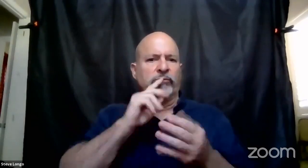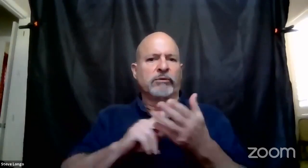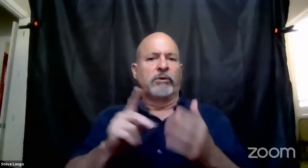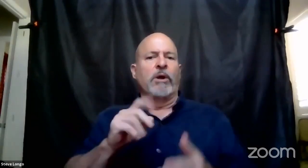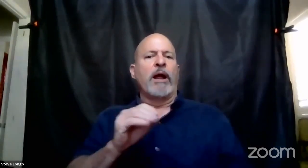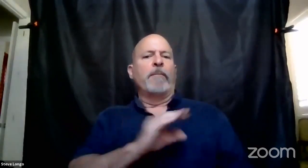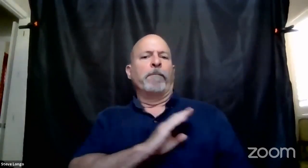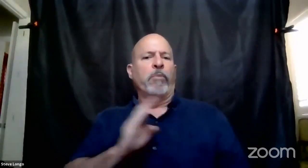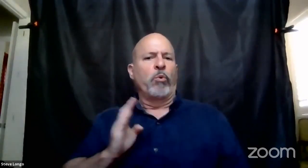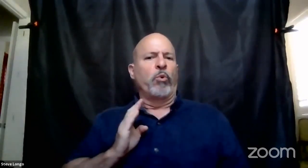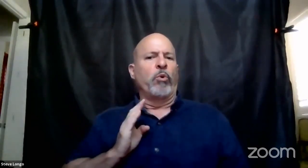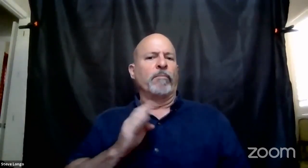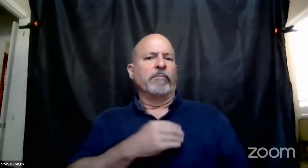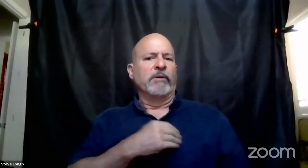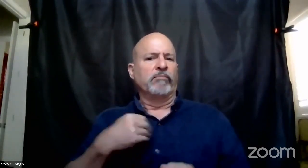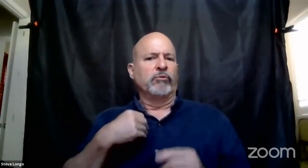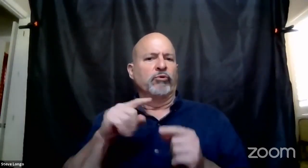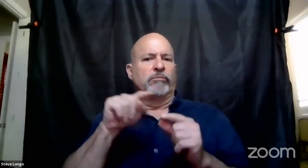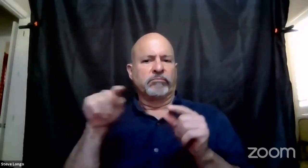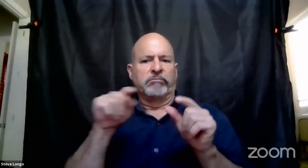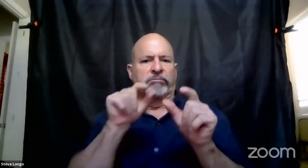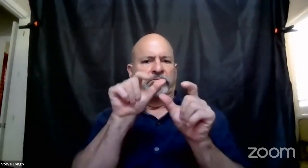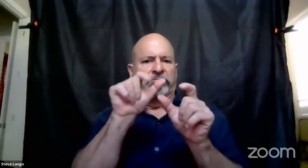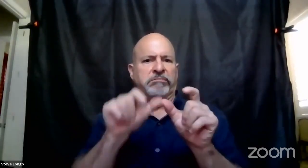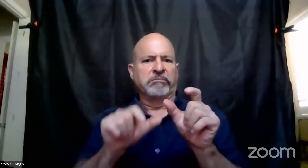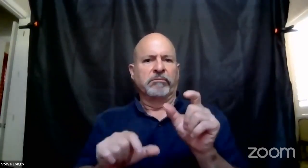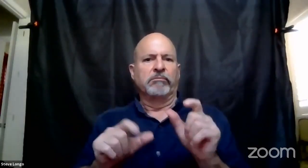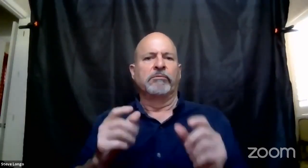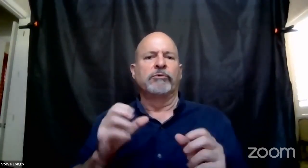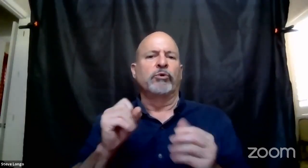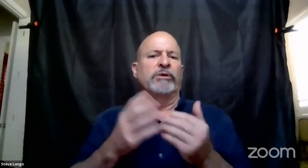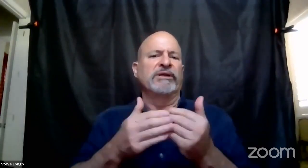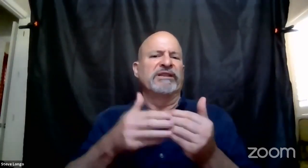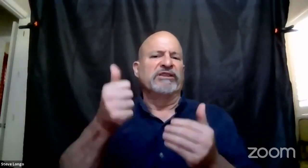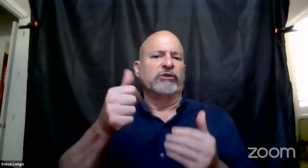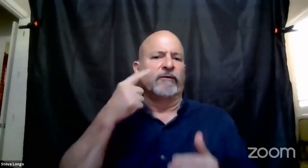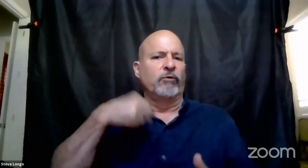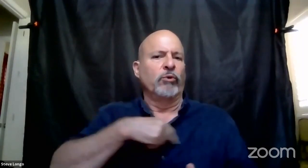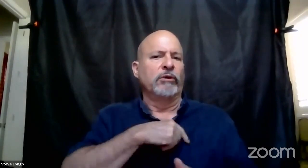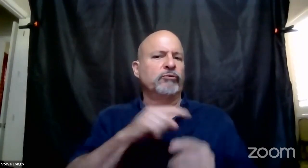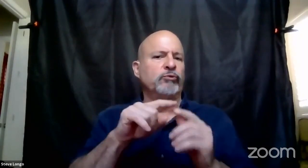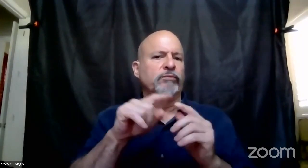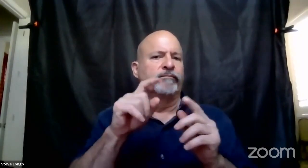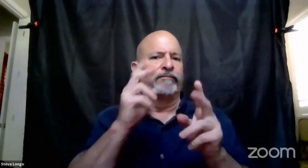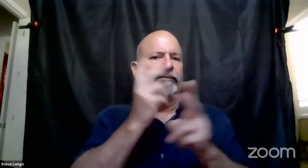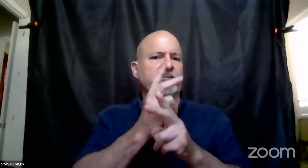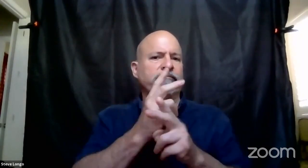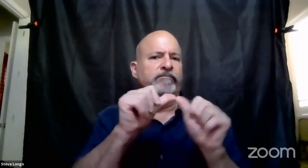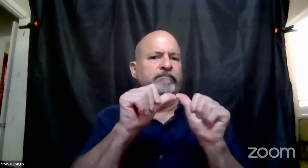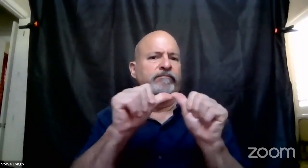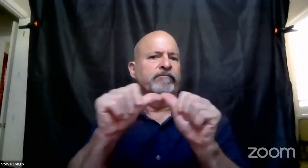but it'll be a title. And then the board members can be assigned to those accounts. And I think it'll be easier for